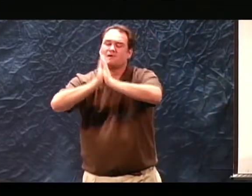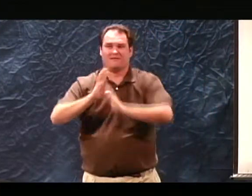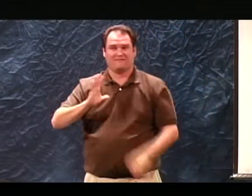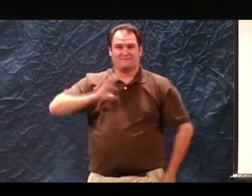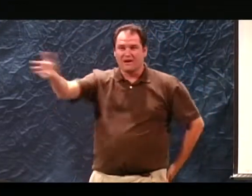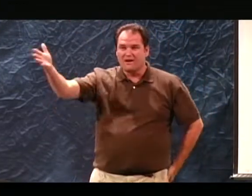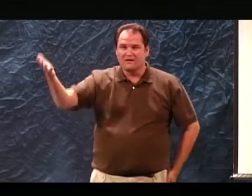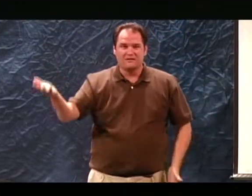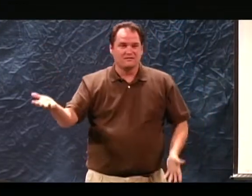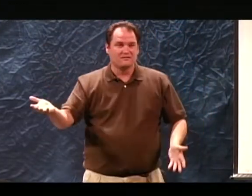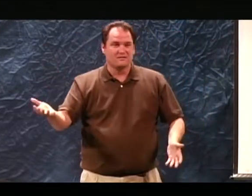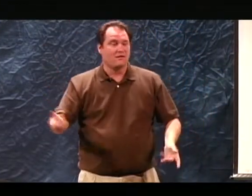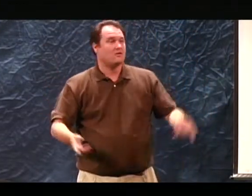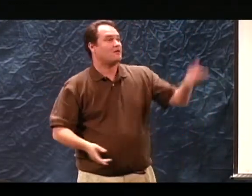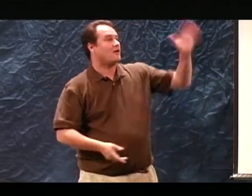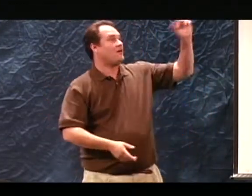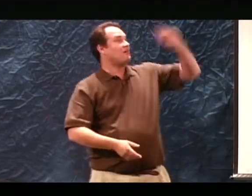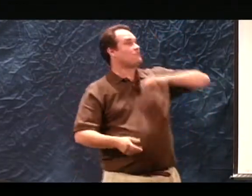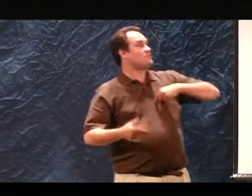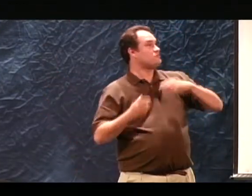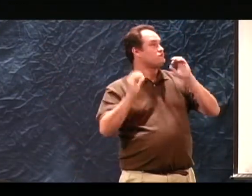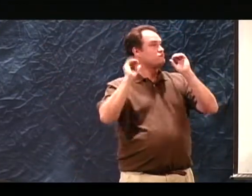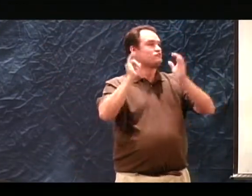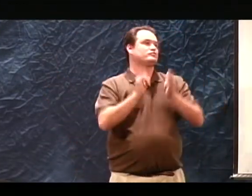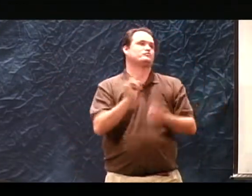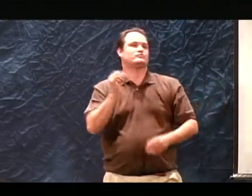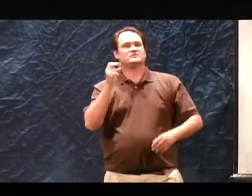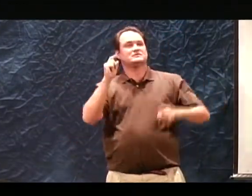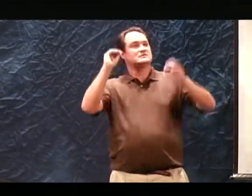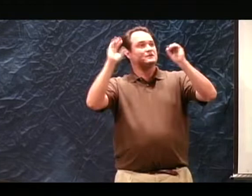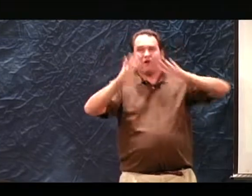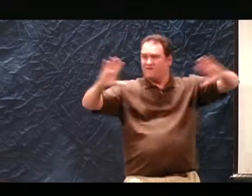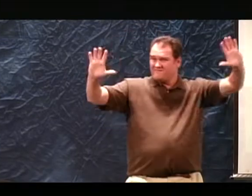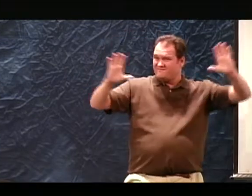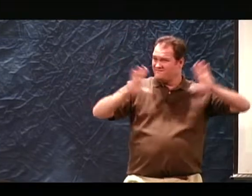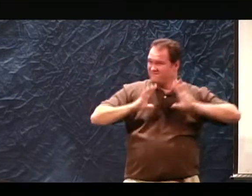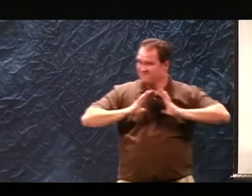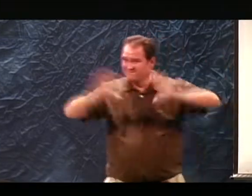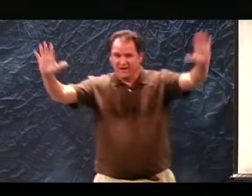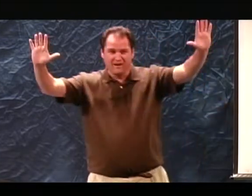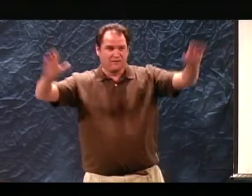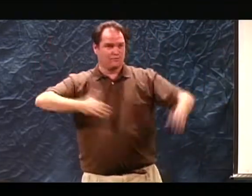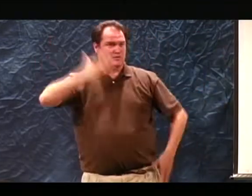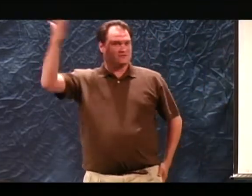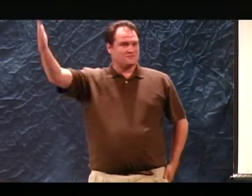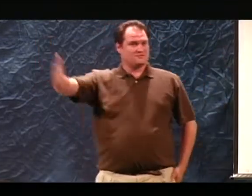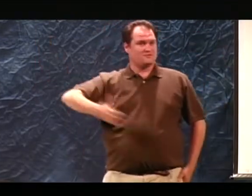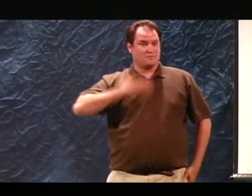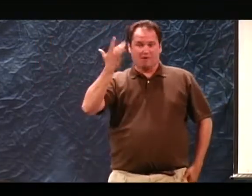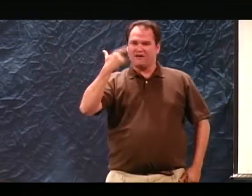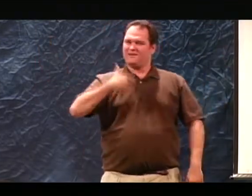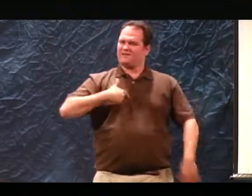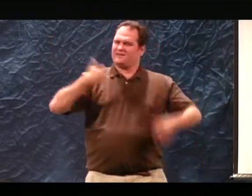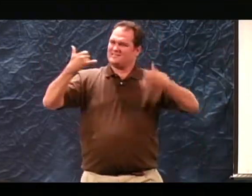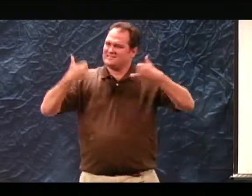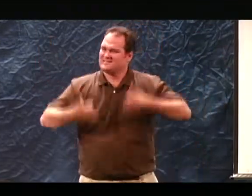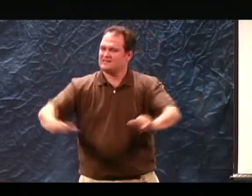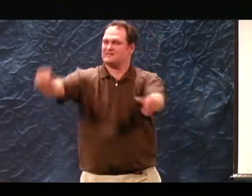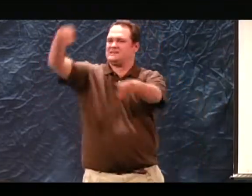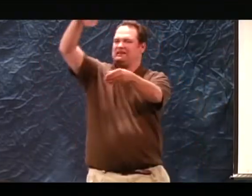if he wants to make us prayer warriors rejoice in being a prayer award he wants to make you a teacher rejoice in being a